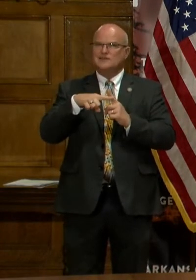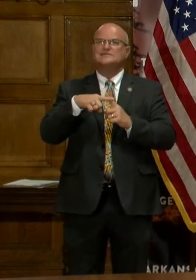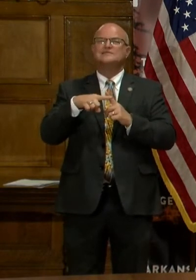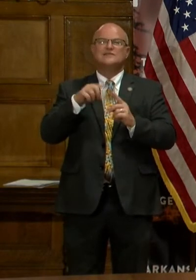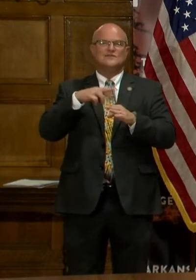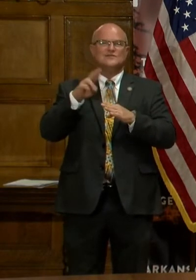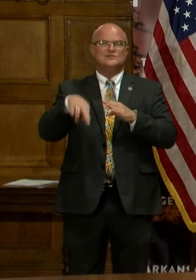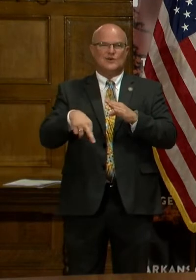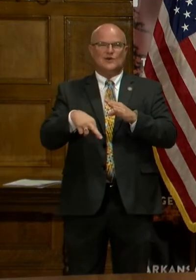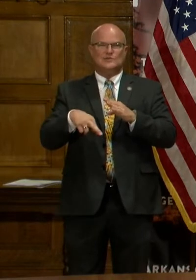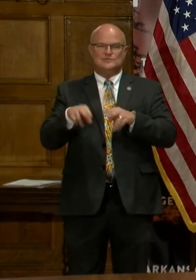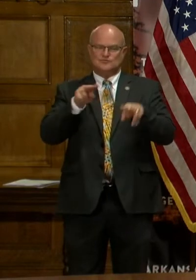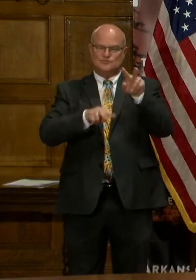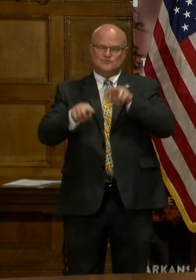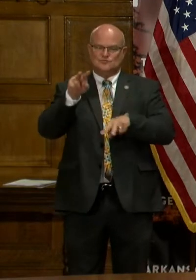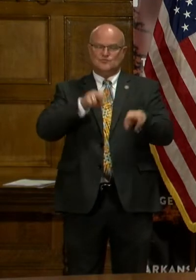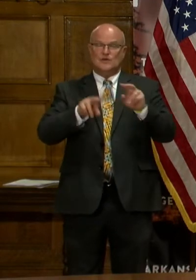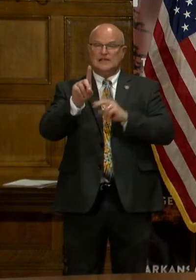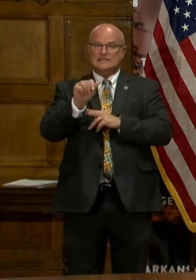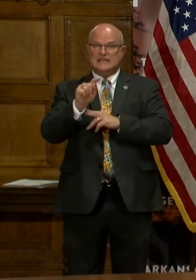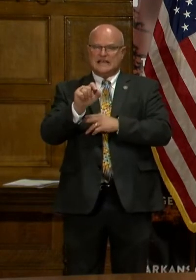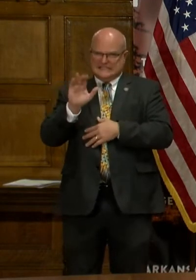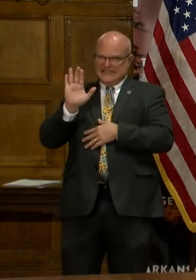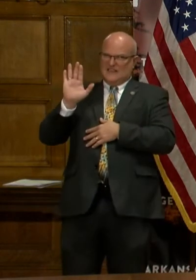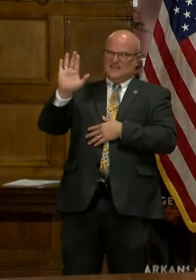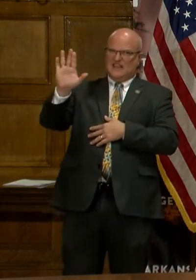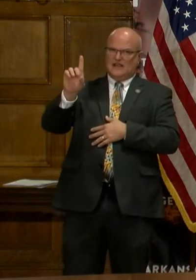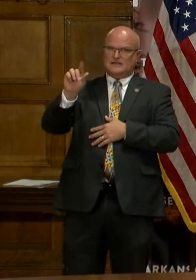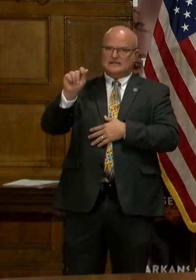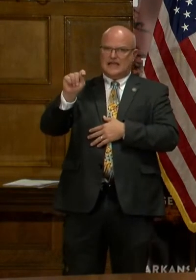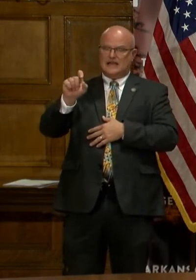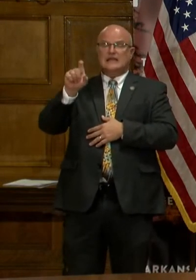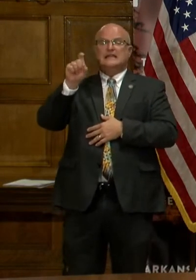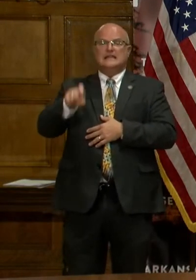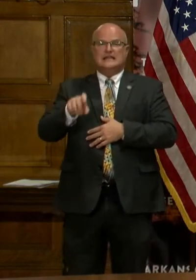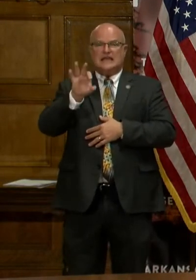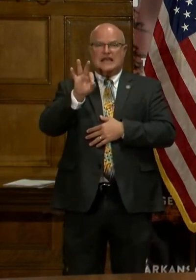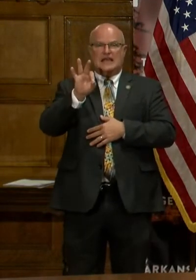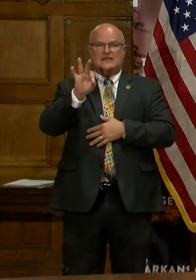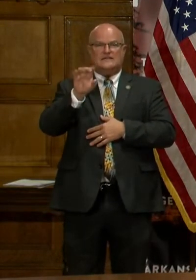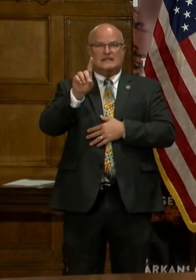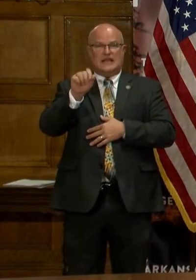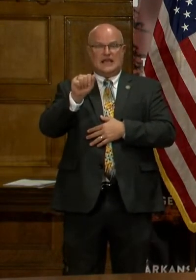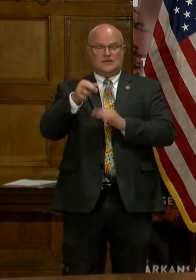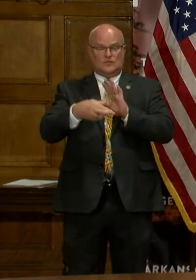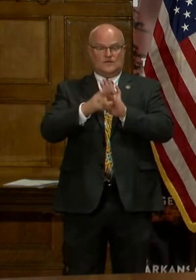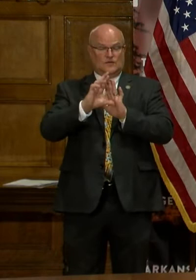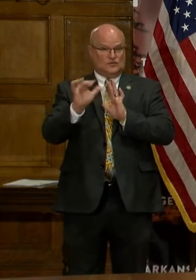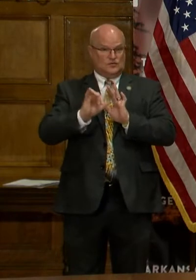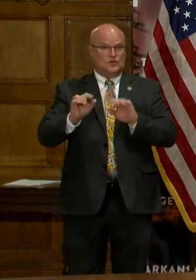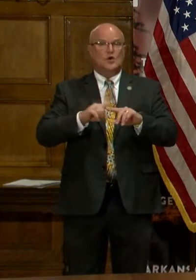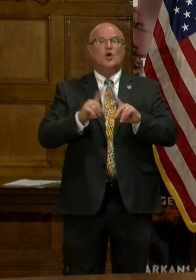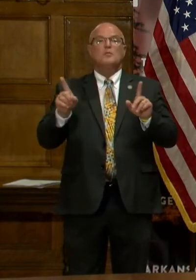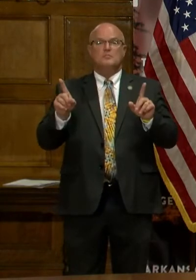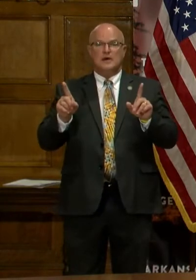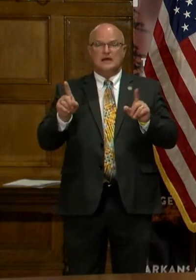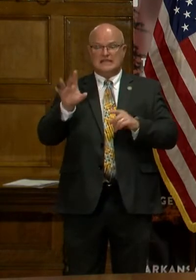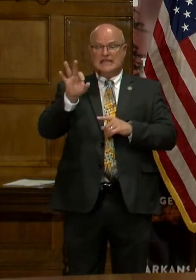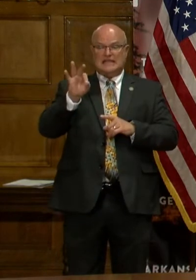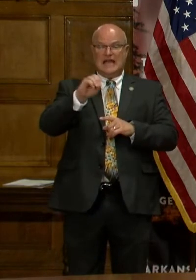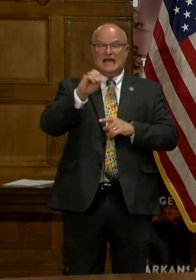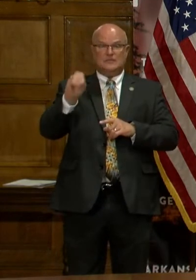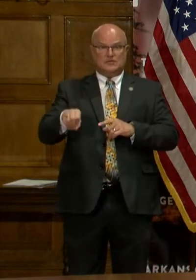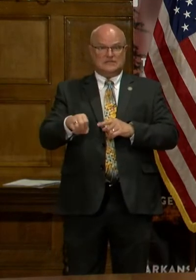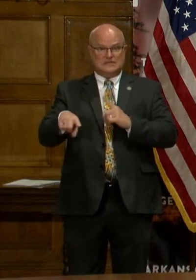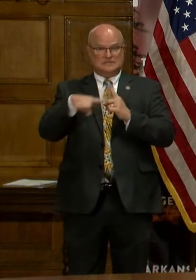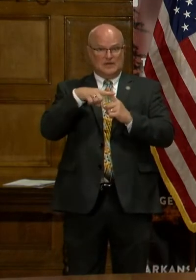initial review of their data. Again, this is their data. We need to have the FDA and the ACIP review this. But it has an efficacy of 90%,